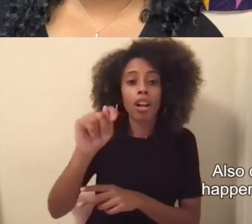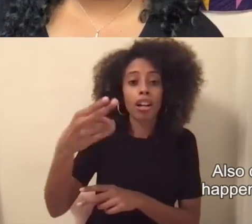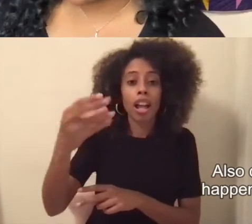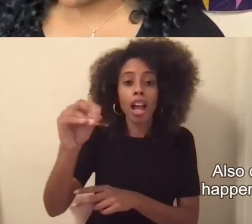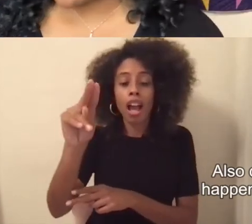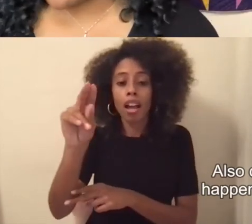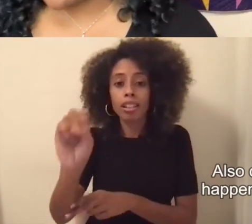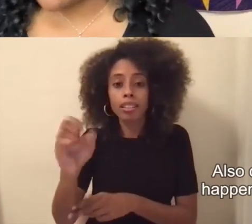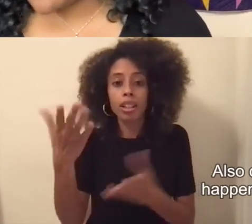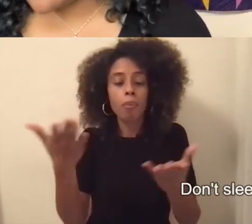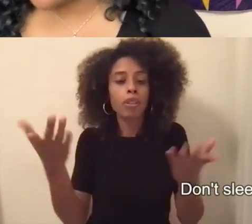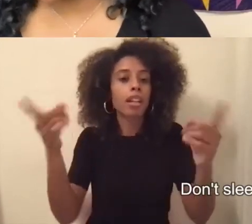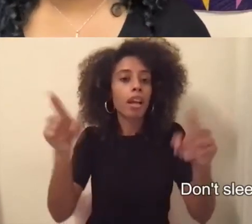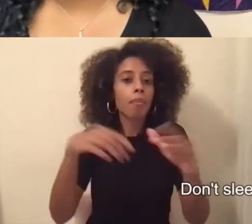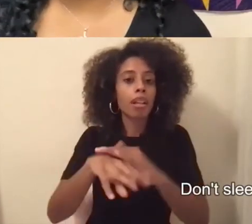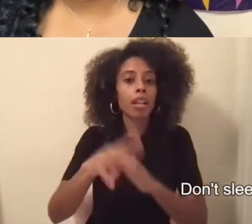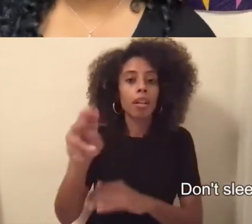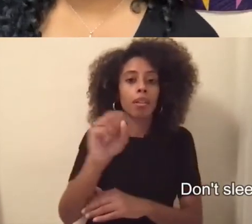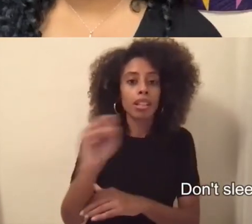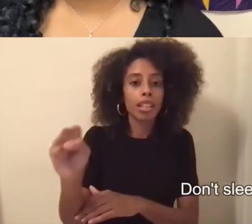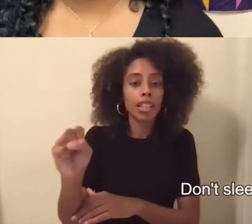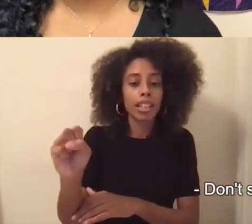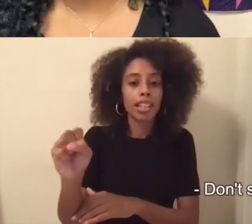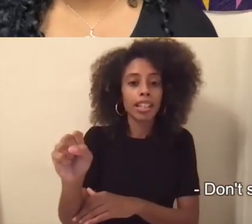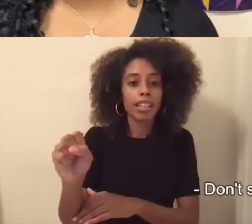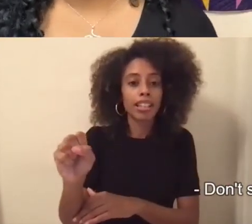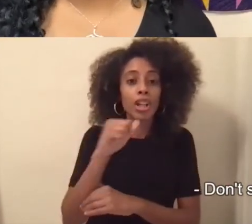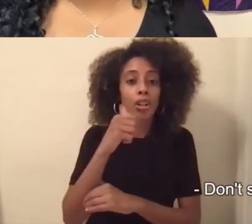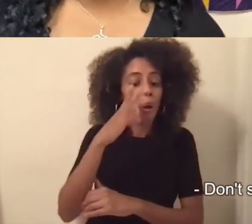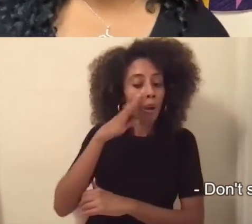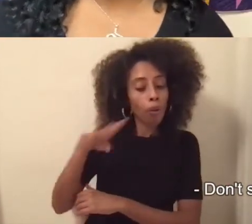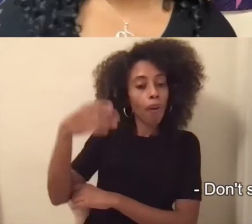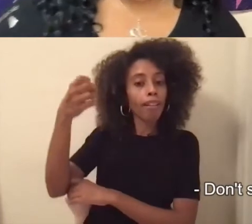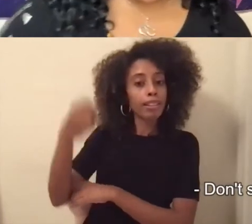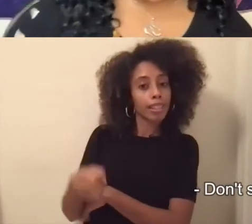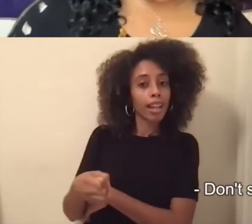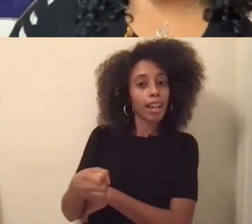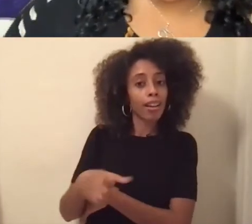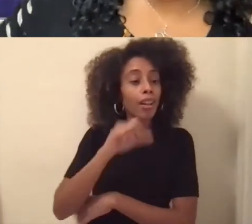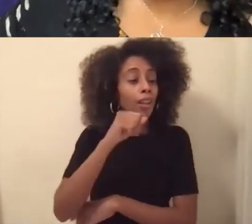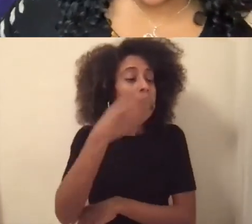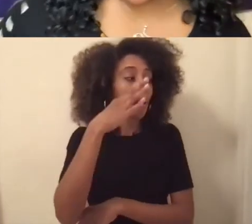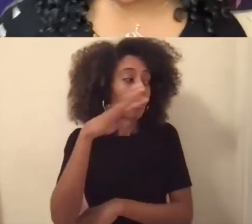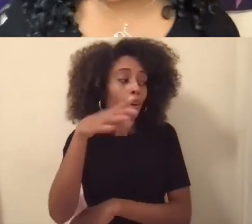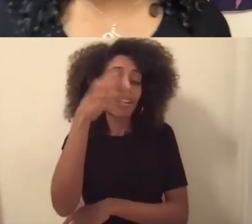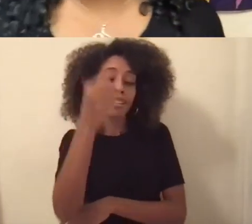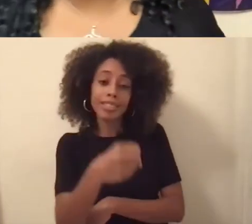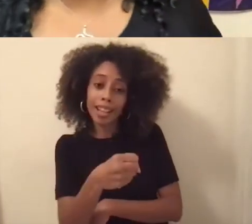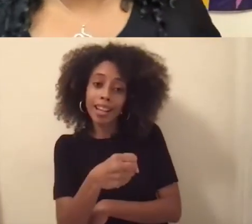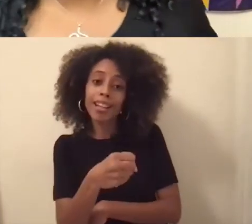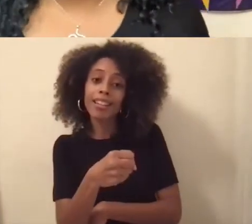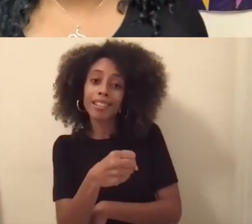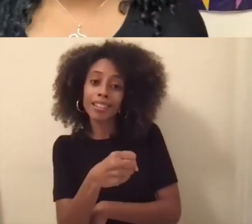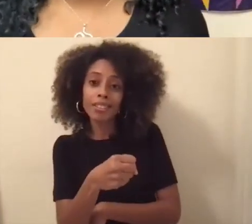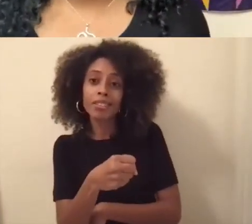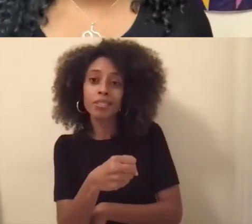what's happened in Mississippi. Don't sleep on the South, y'all. Don't sleep on the South. Sleep on the South.